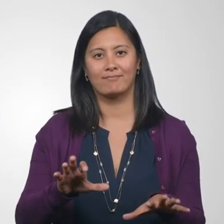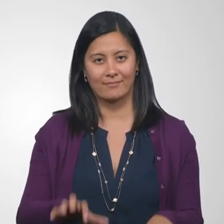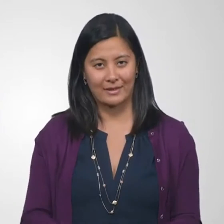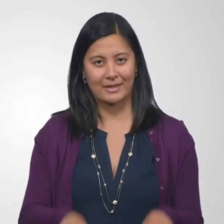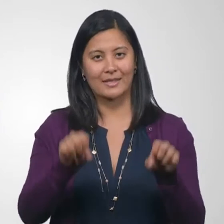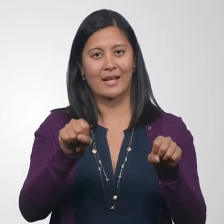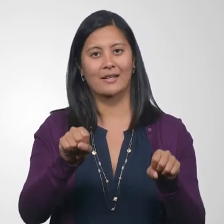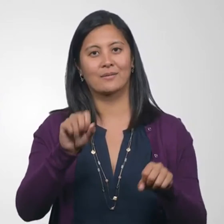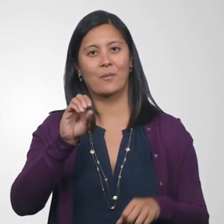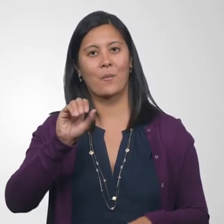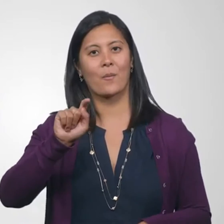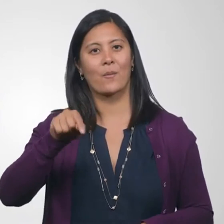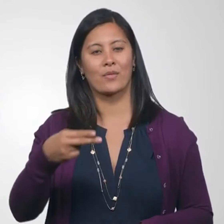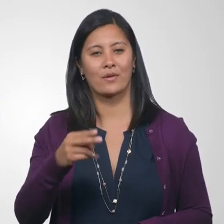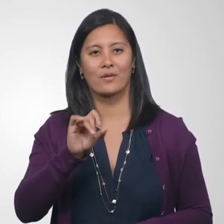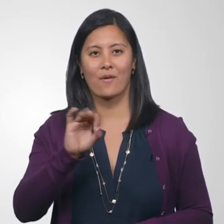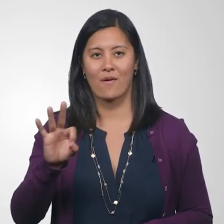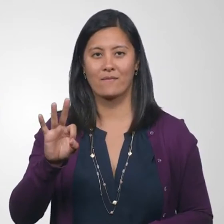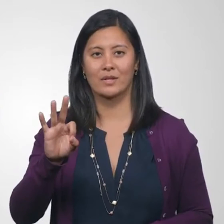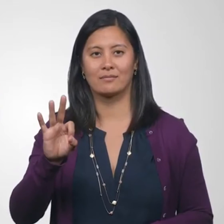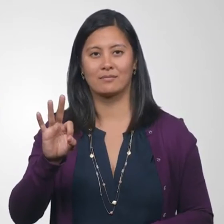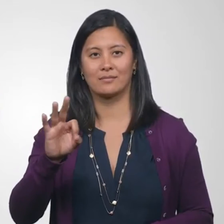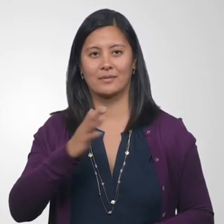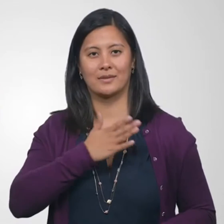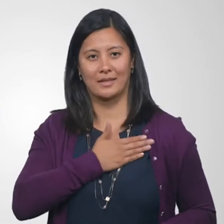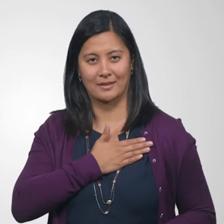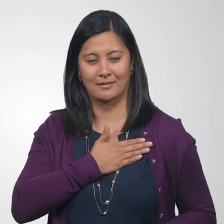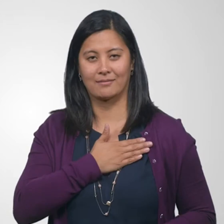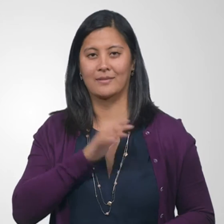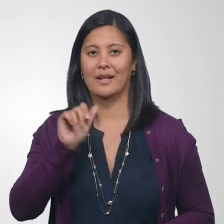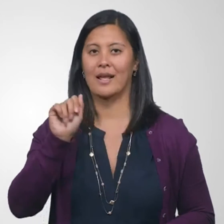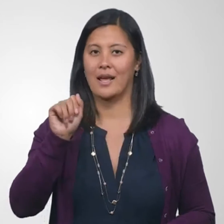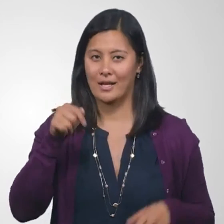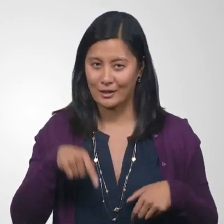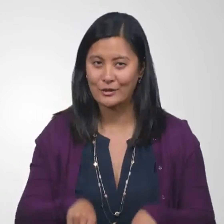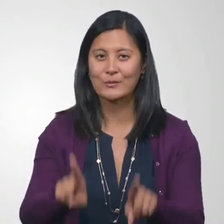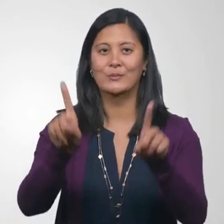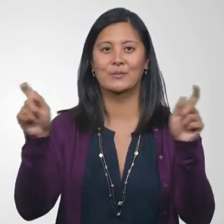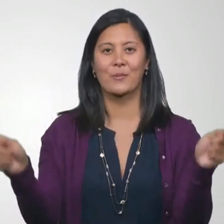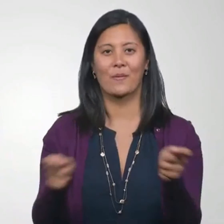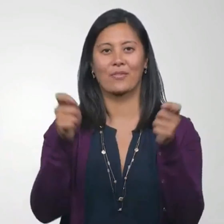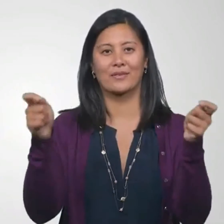by taking the oath of allegiance at an oath ceremony.